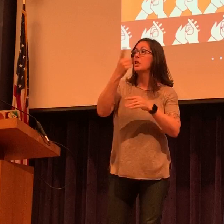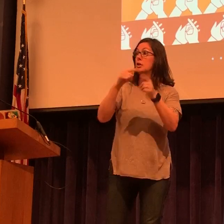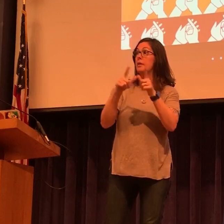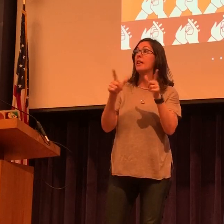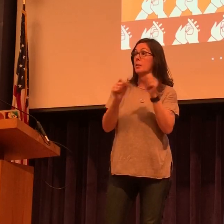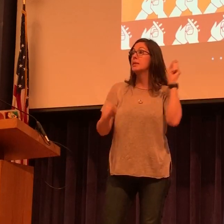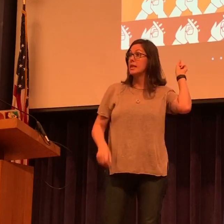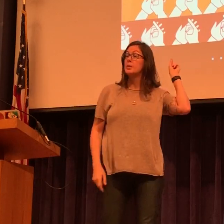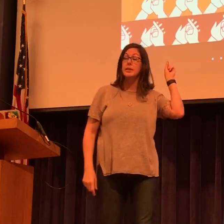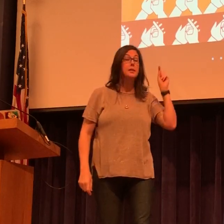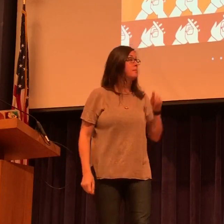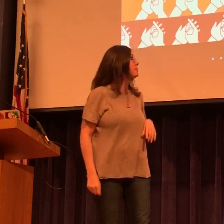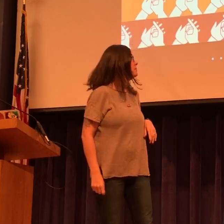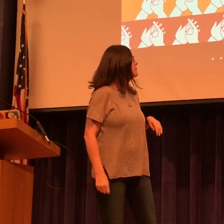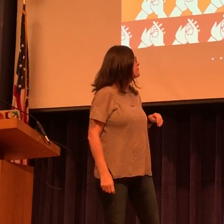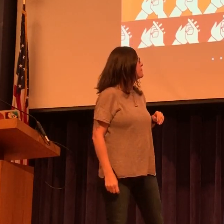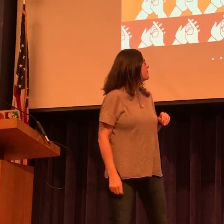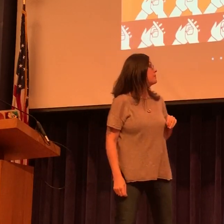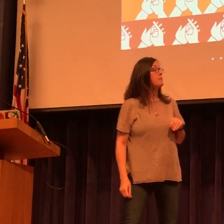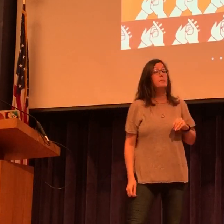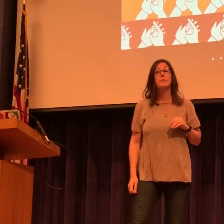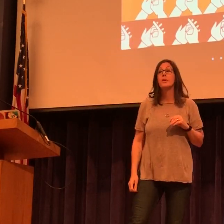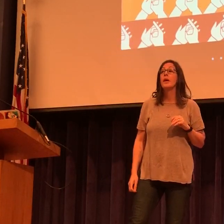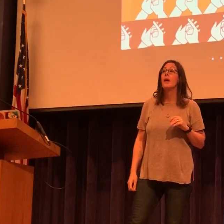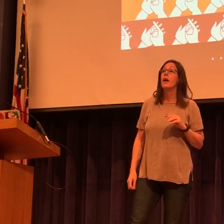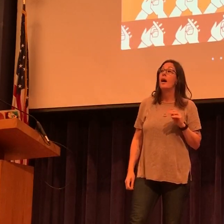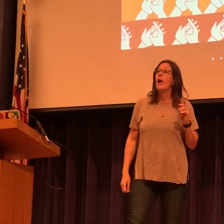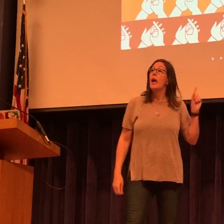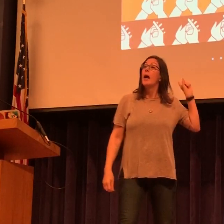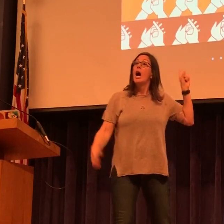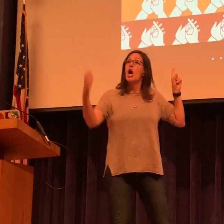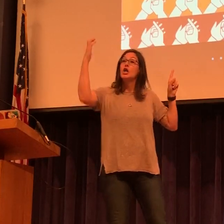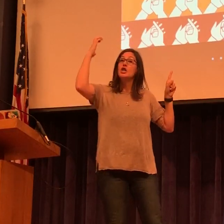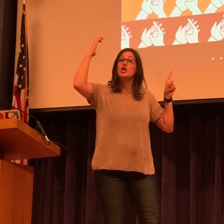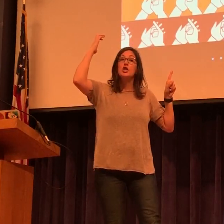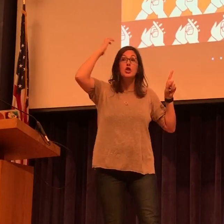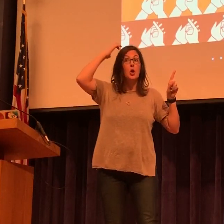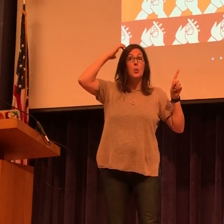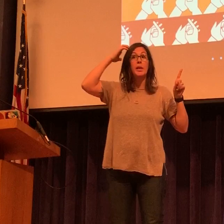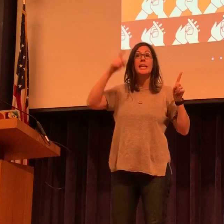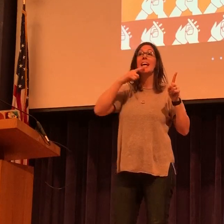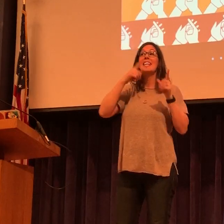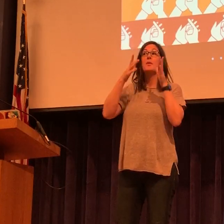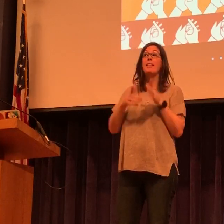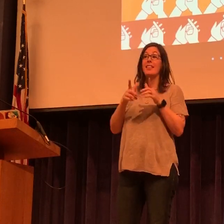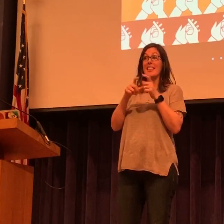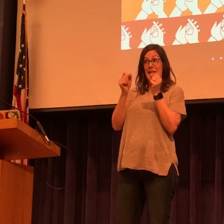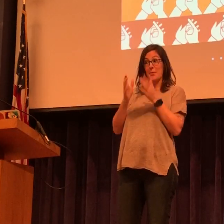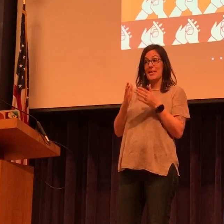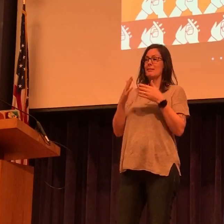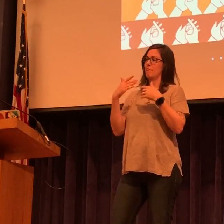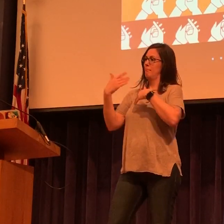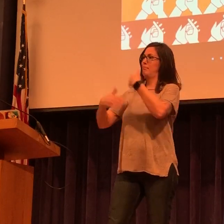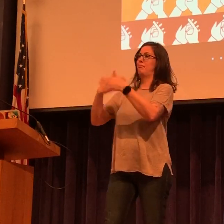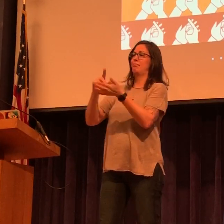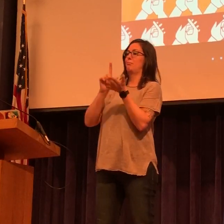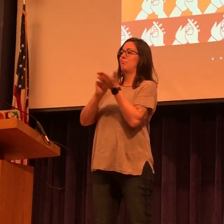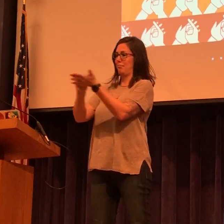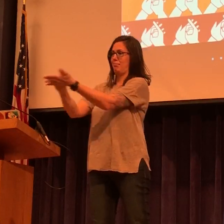about American Sign Language, but it is one of the most well-known and is largely a seminal work because it gave way to a great